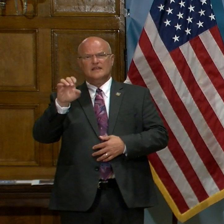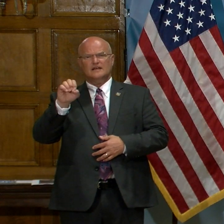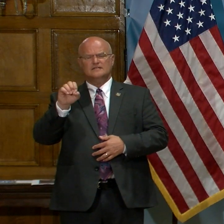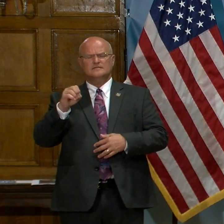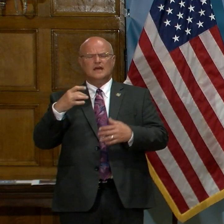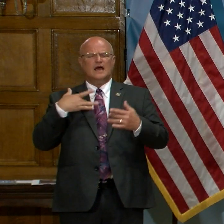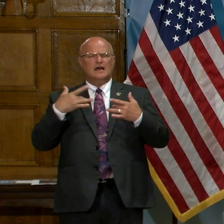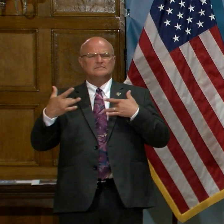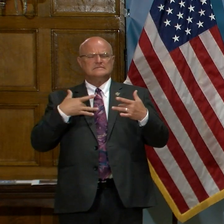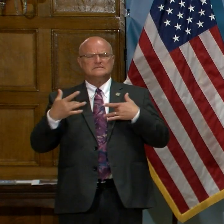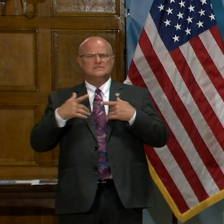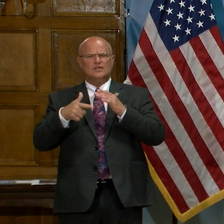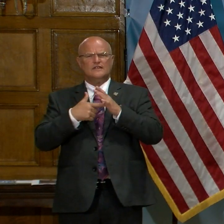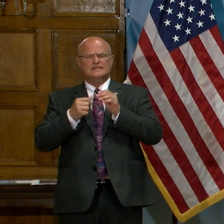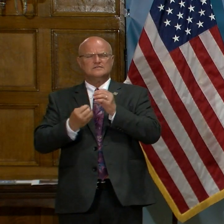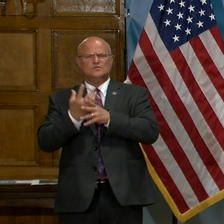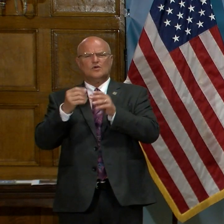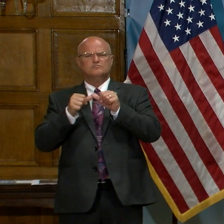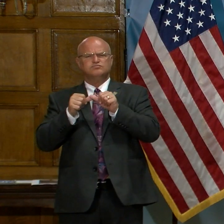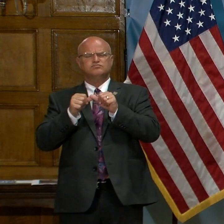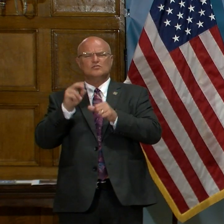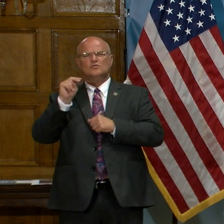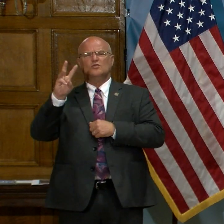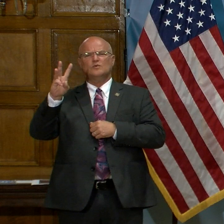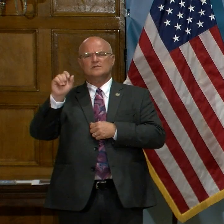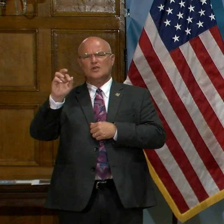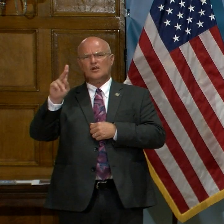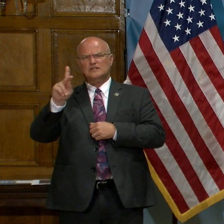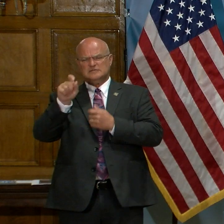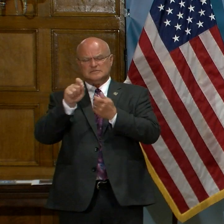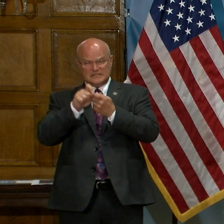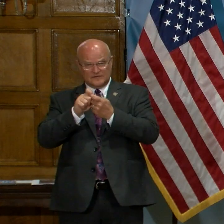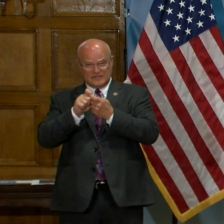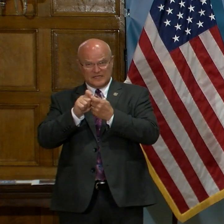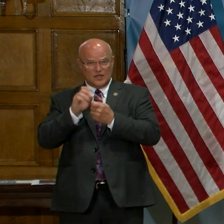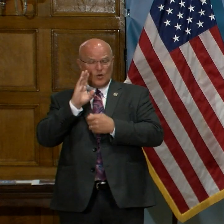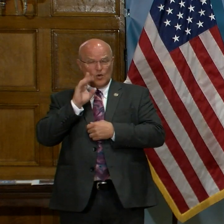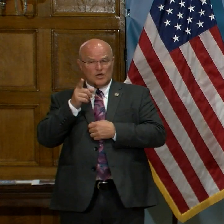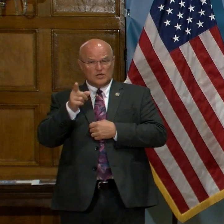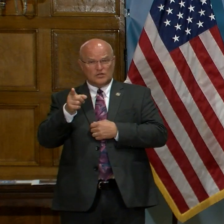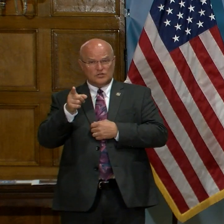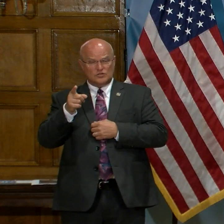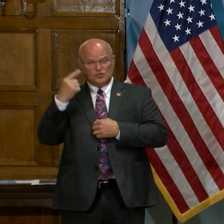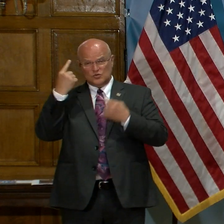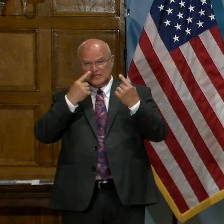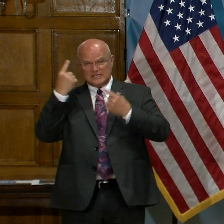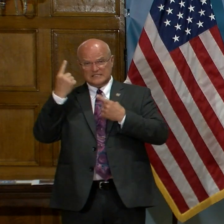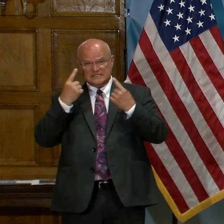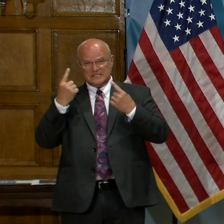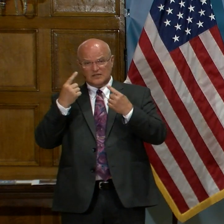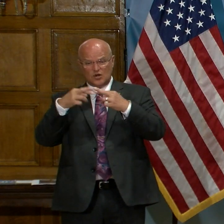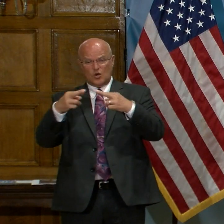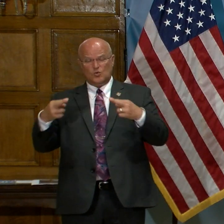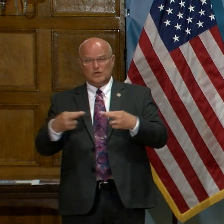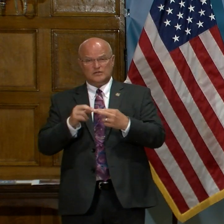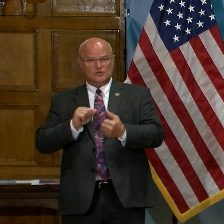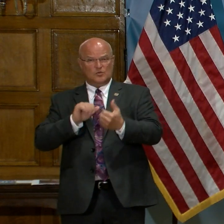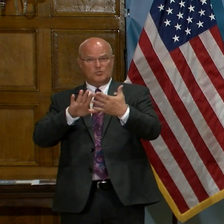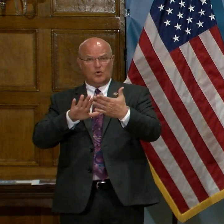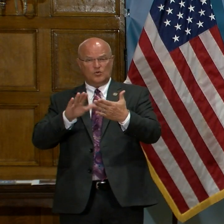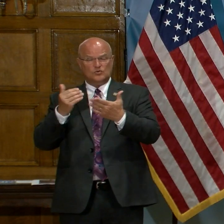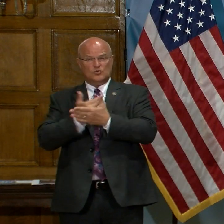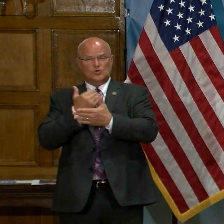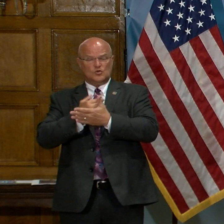if this kind of growth rate continues in Northwest Arkansas specifically, will you consider a regional approach to any